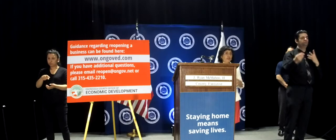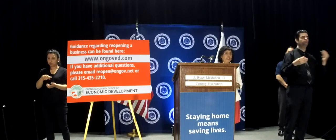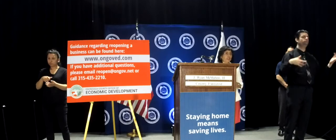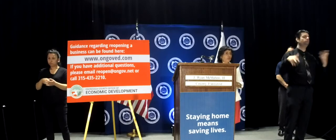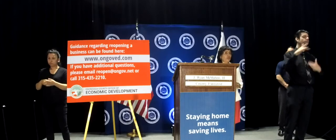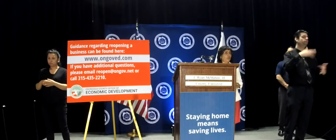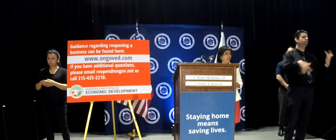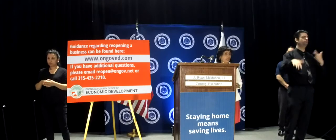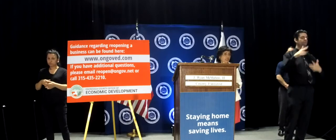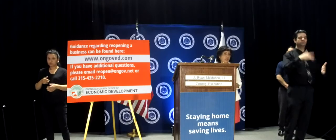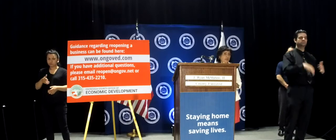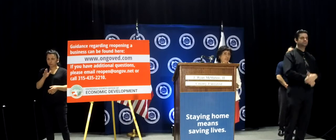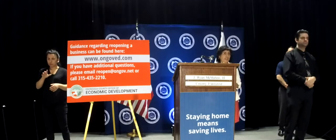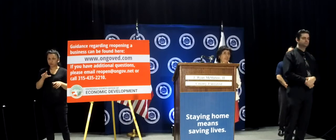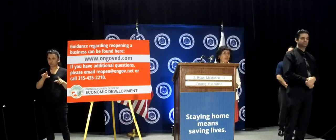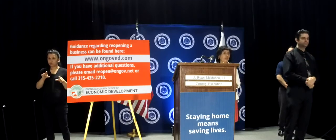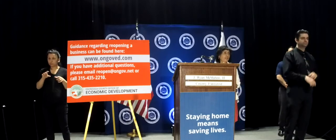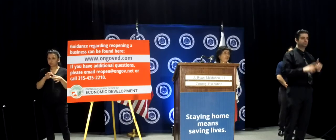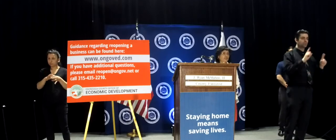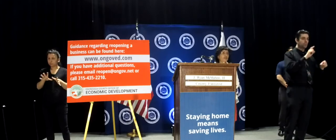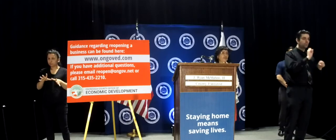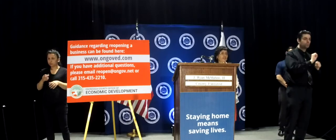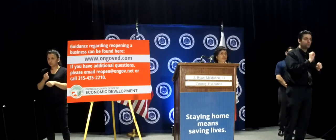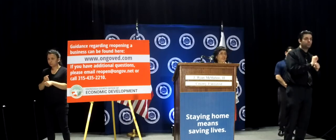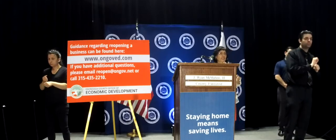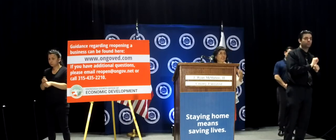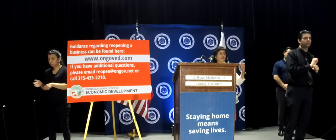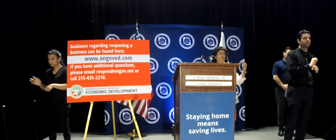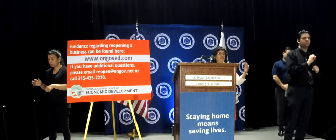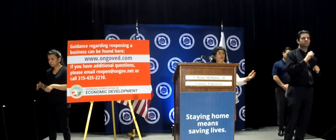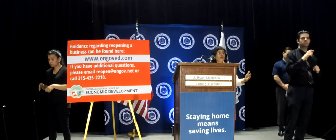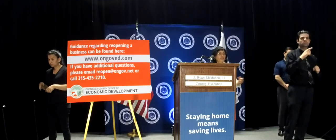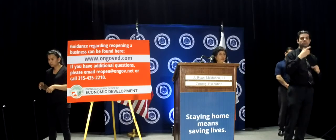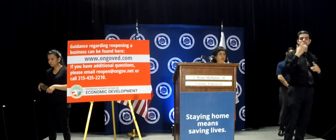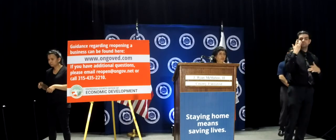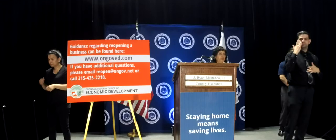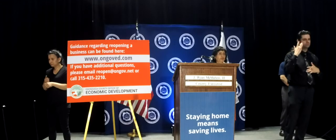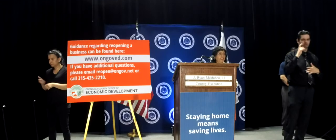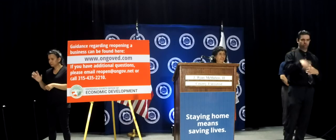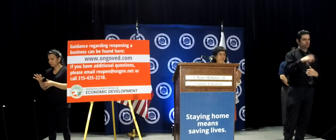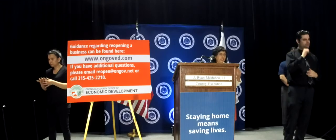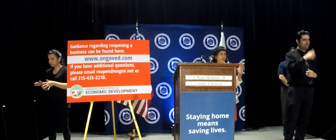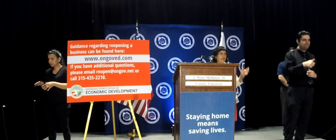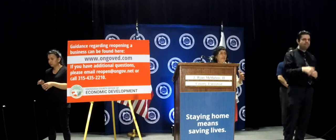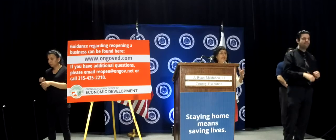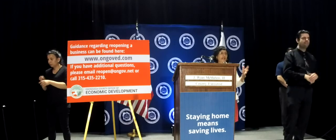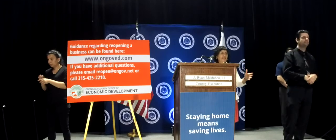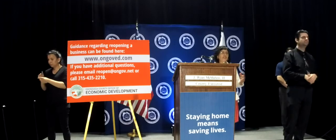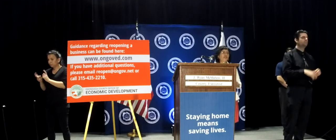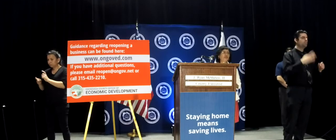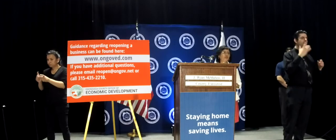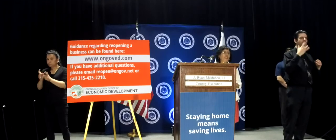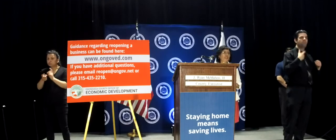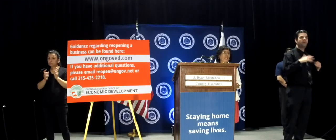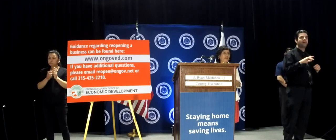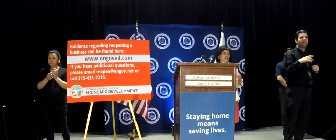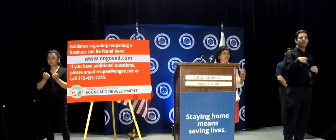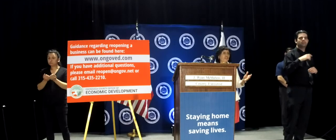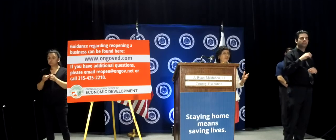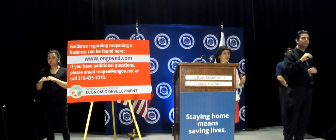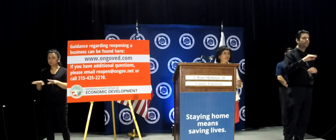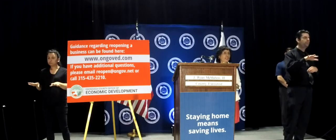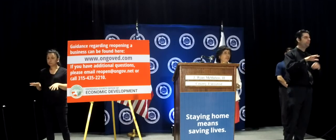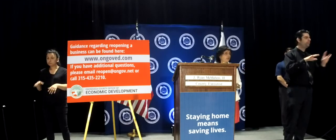they shouldn't be. They are going to work at times where they shouldn't be, so they expose other people. So these are the patterns we